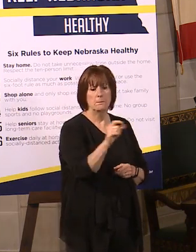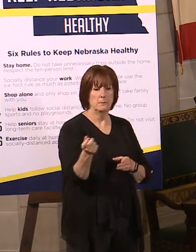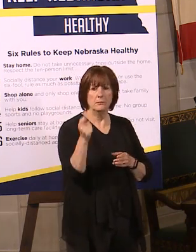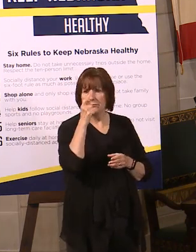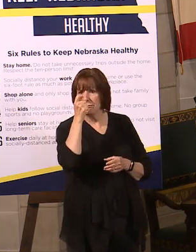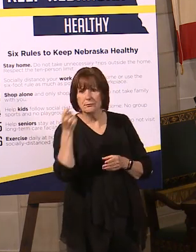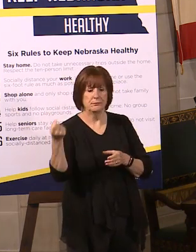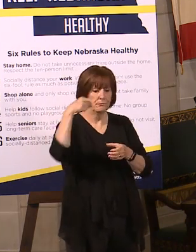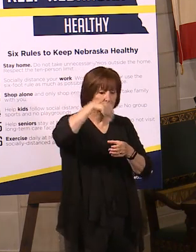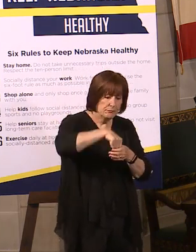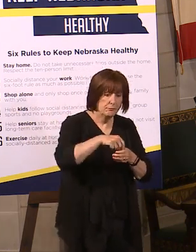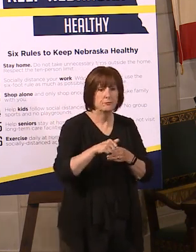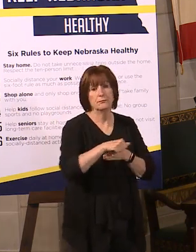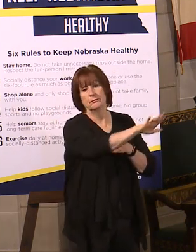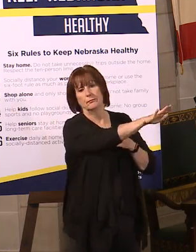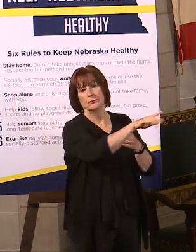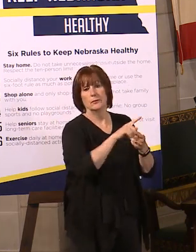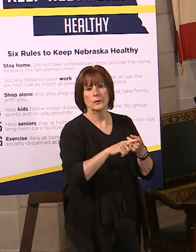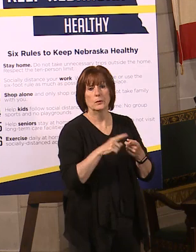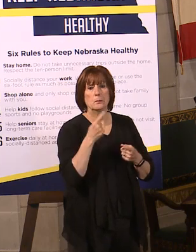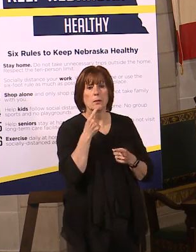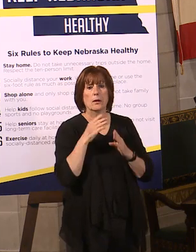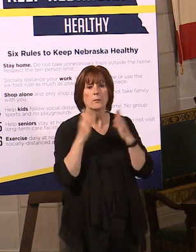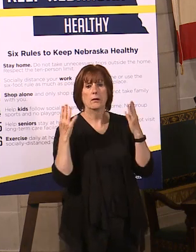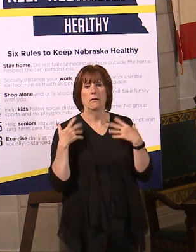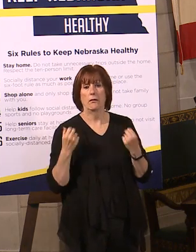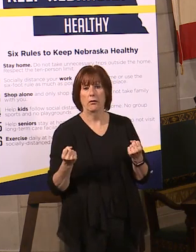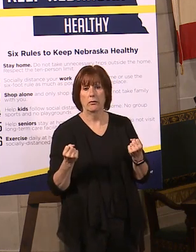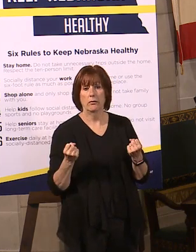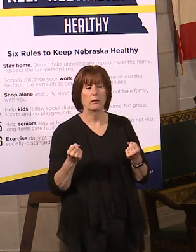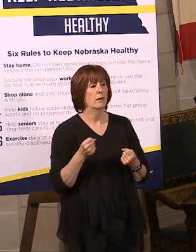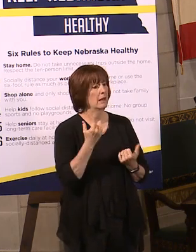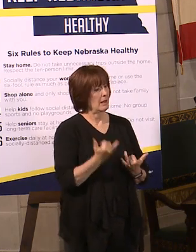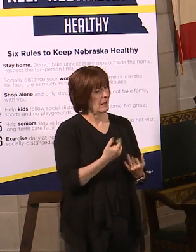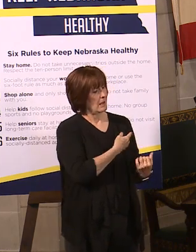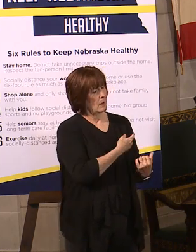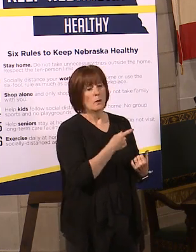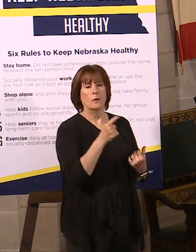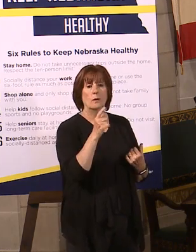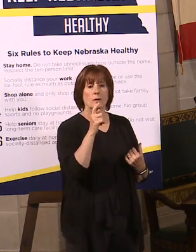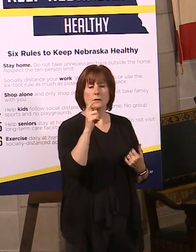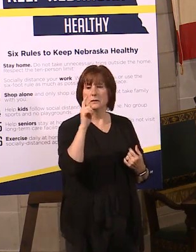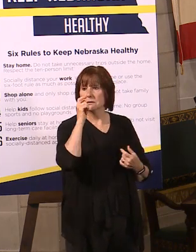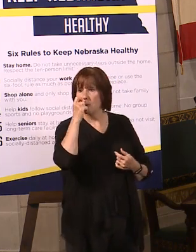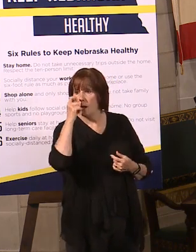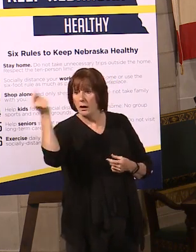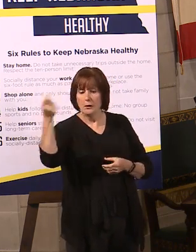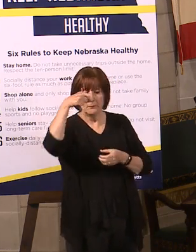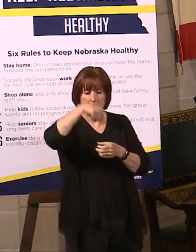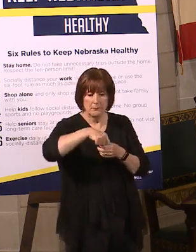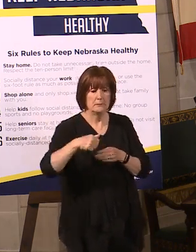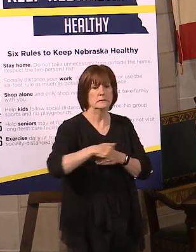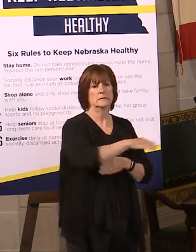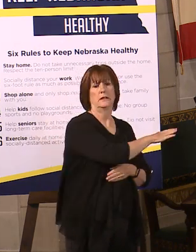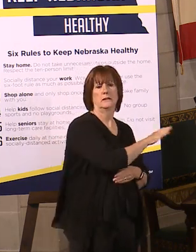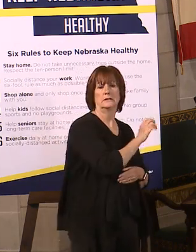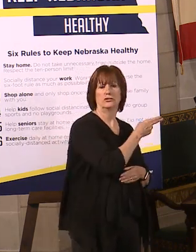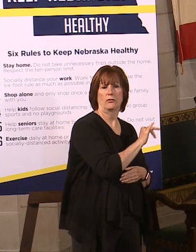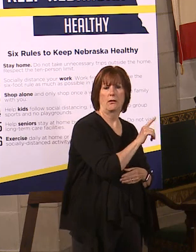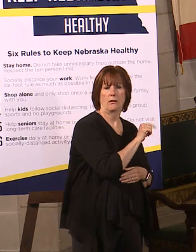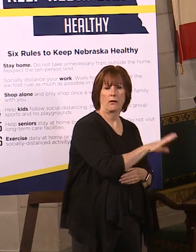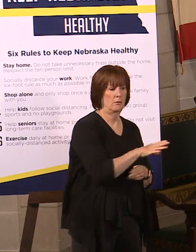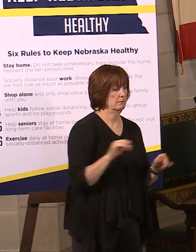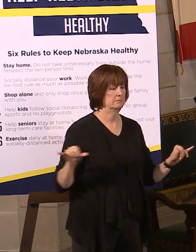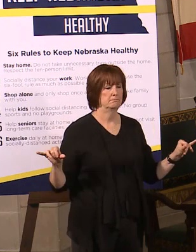media, ship it off the public health lab. This test here, take that swab, put it in the test tube, ship it off to the CHI lab. That part doesn't